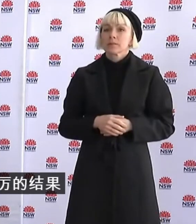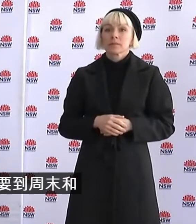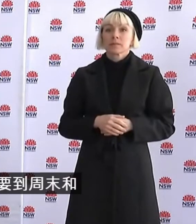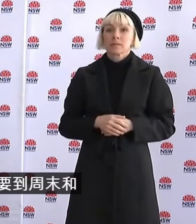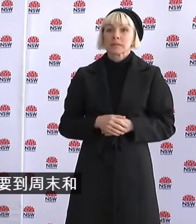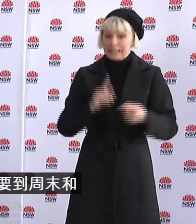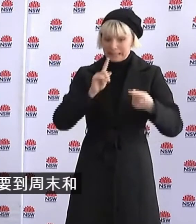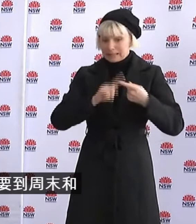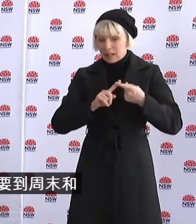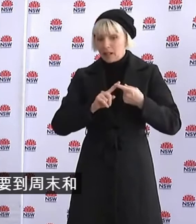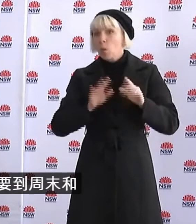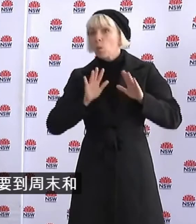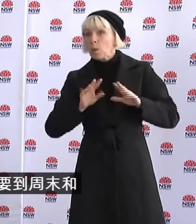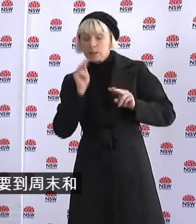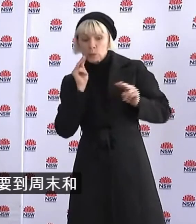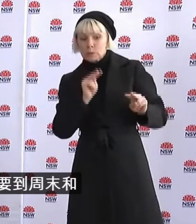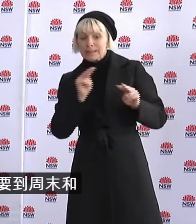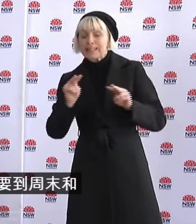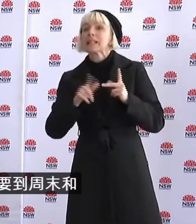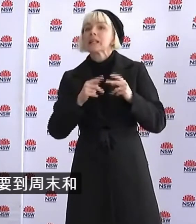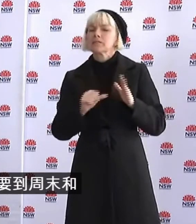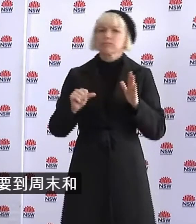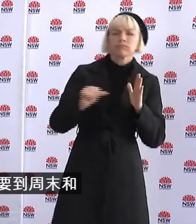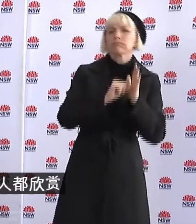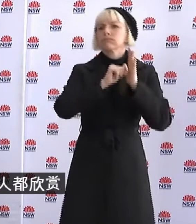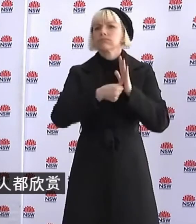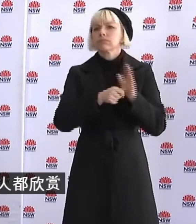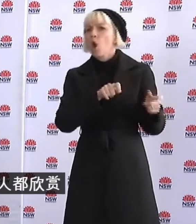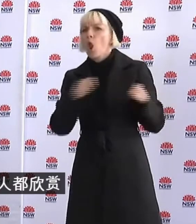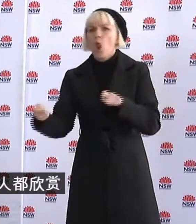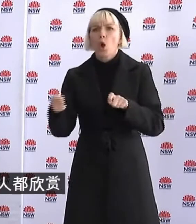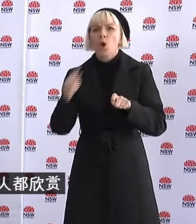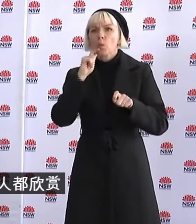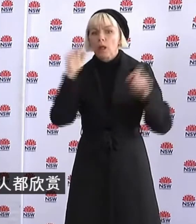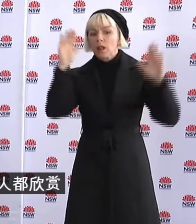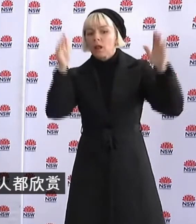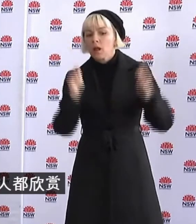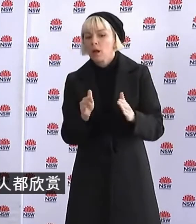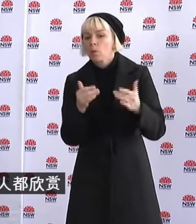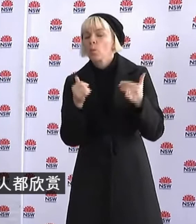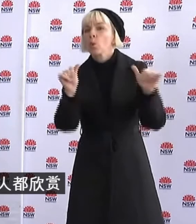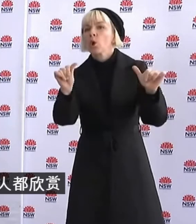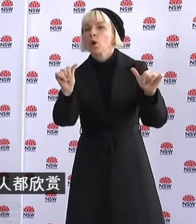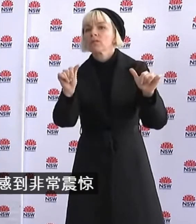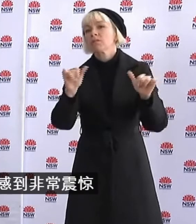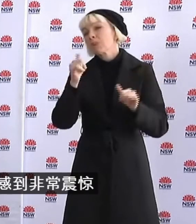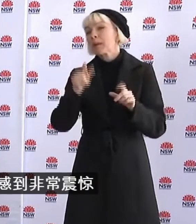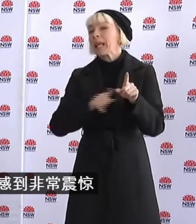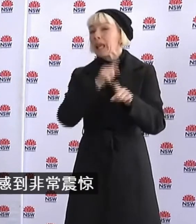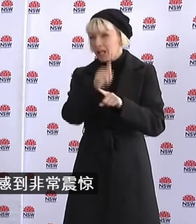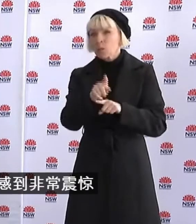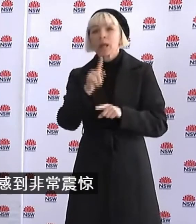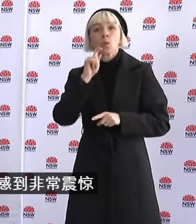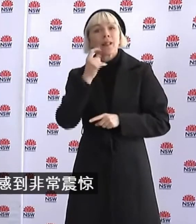those harsher lockdown restrictions may have had, and that won't happen until the weekend and early next week. But we just need everybody to appreciate how I